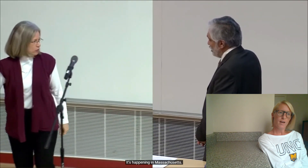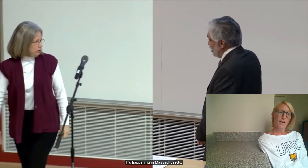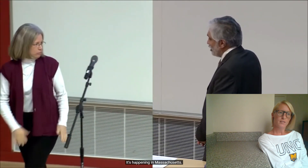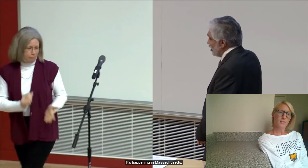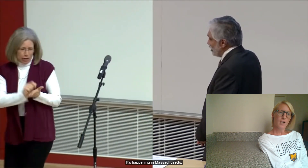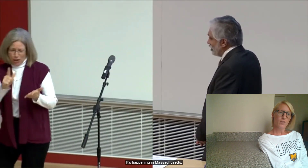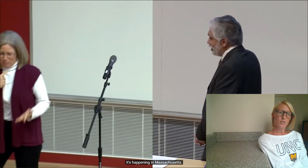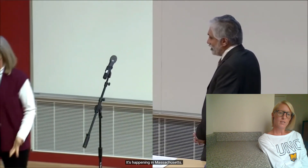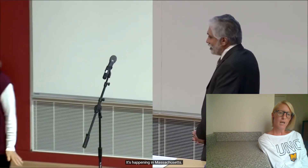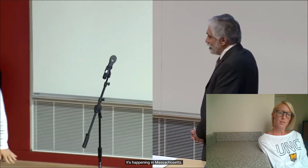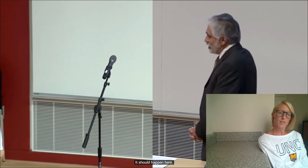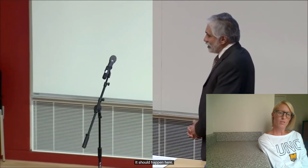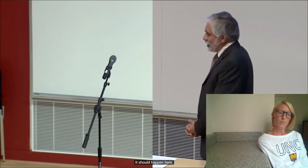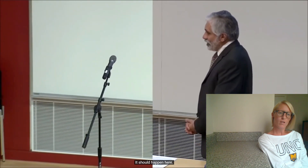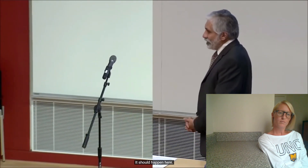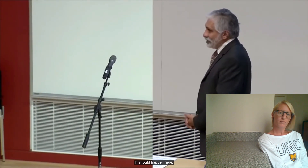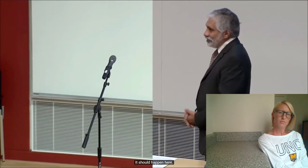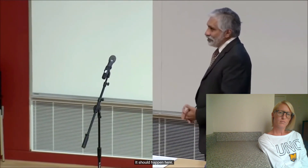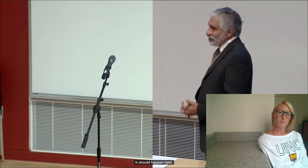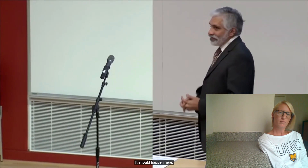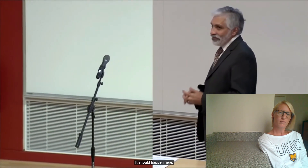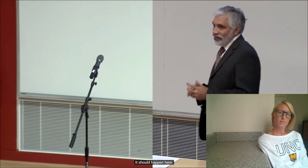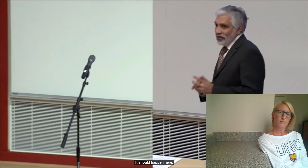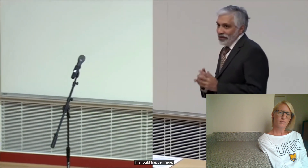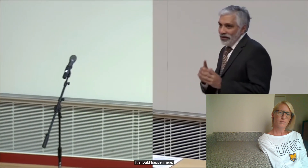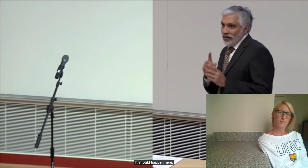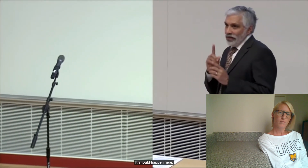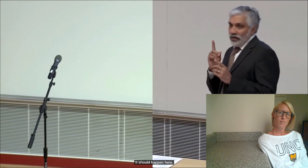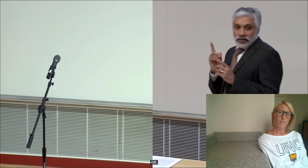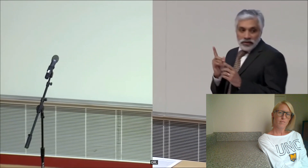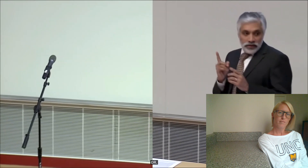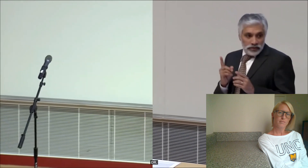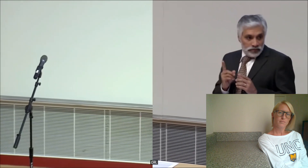It's happening in Massachusetts. It should happen here.